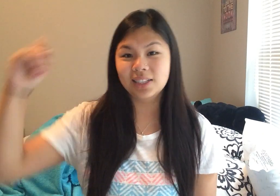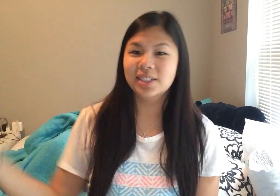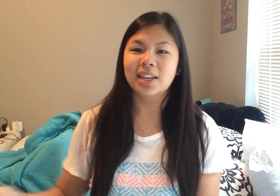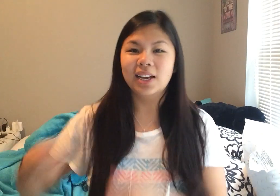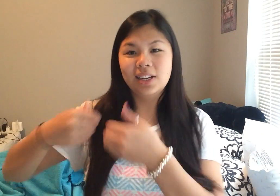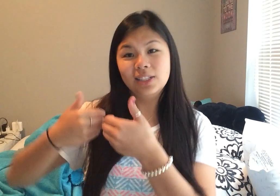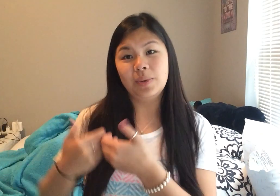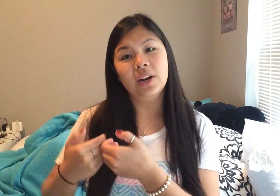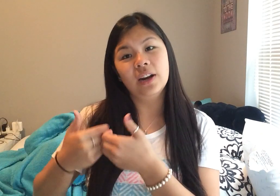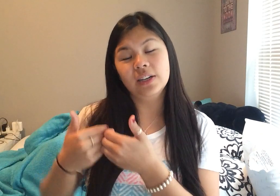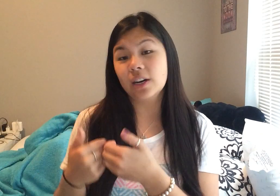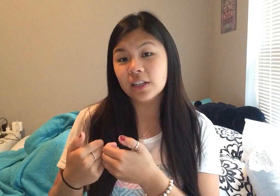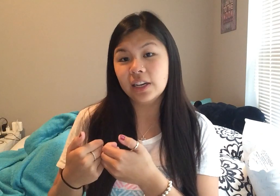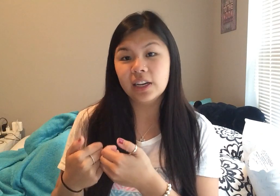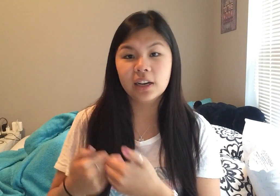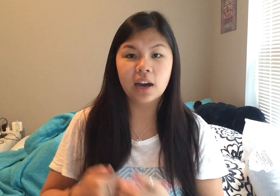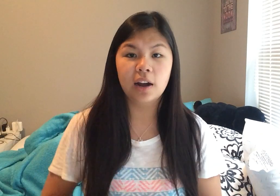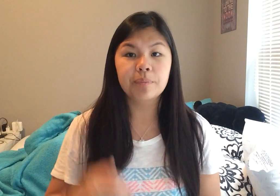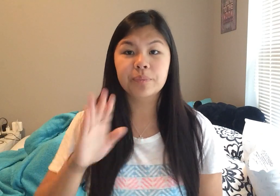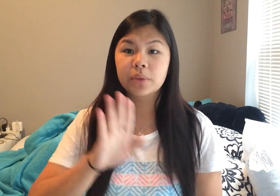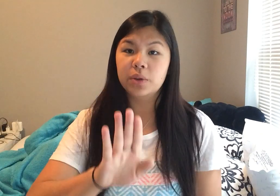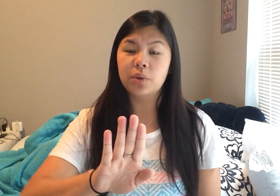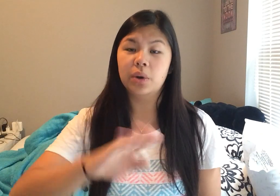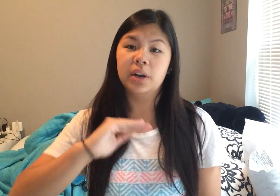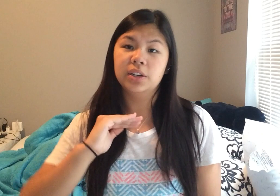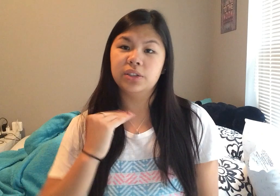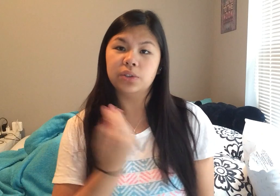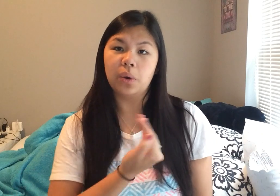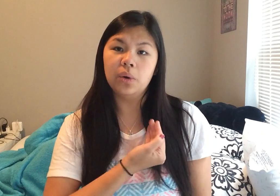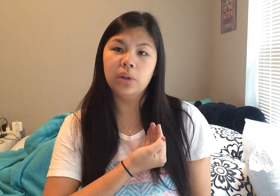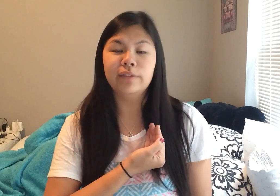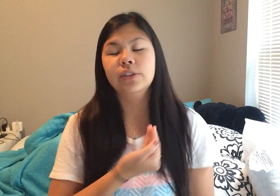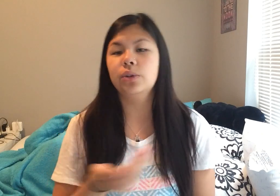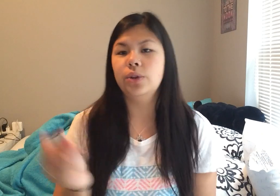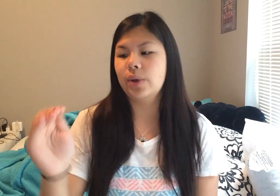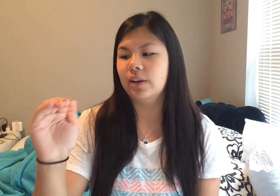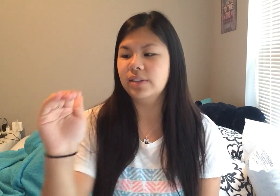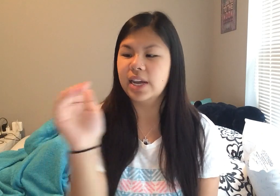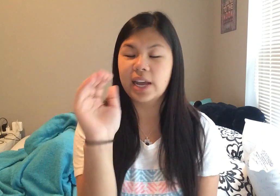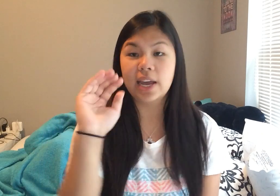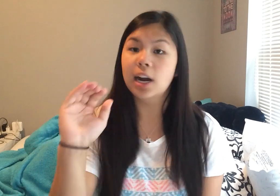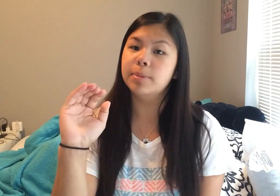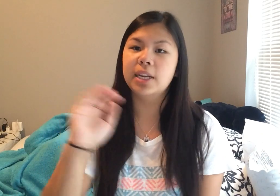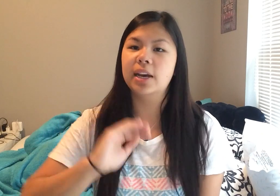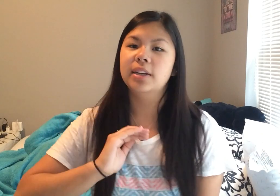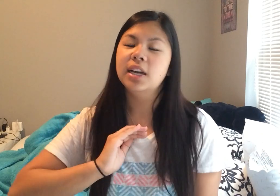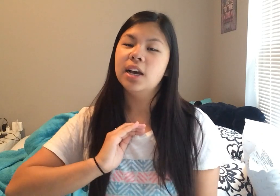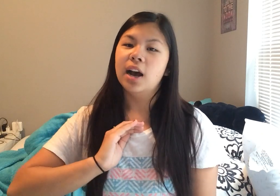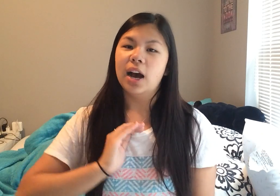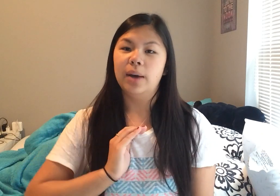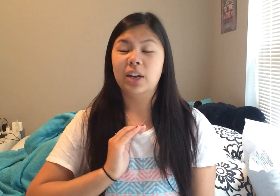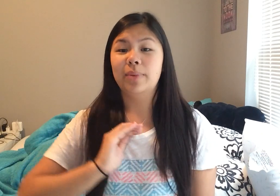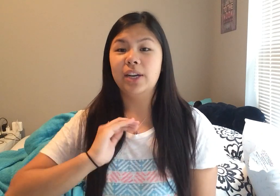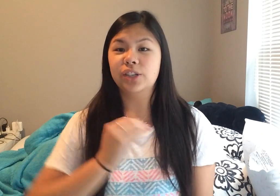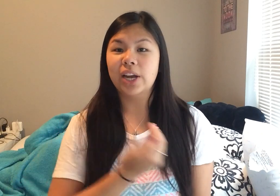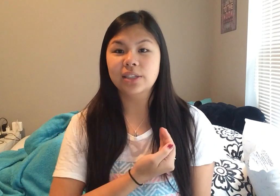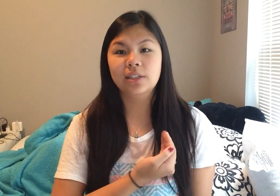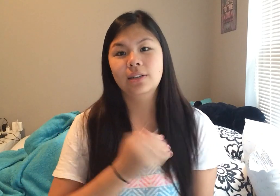because, sweetheart, darling, your soul, and for soul you kind of take a cupped hand, kind of by your chest,